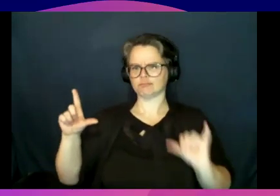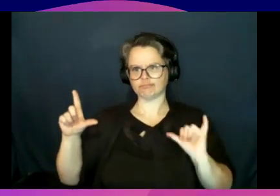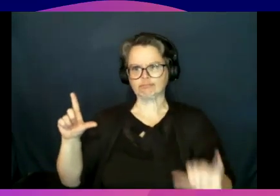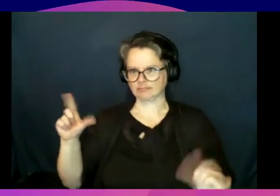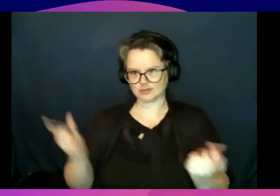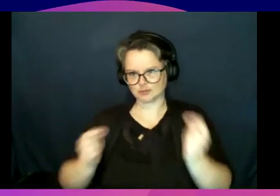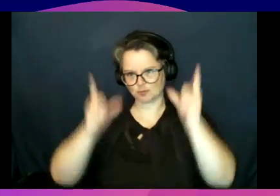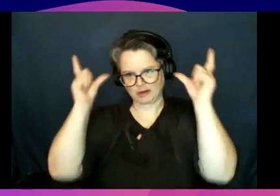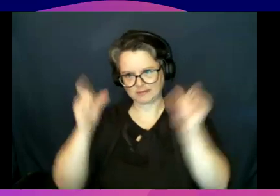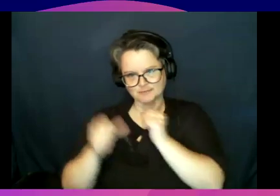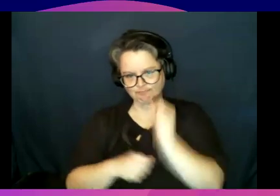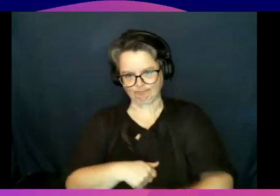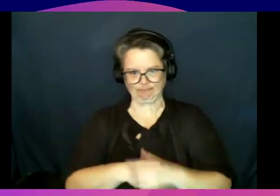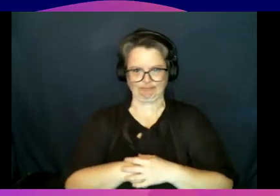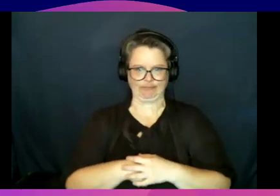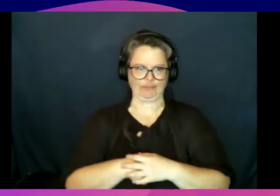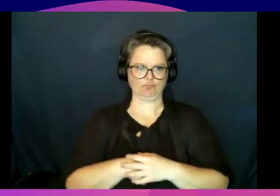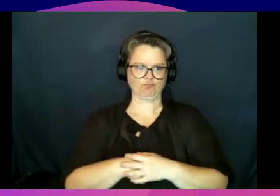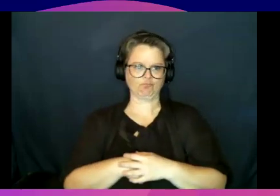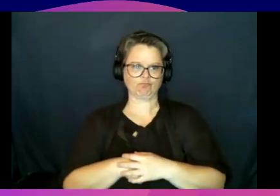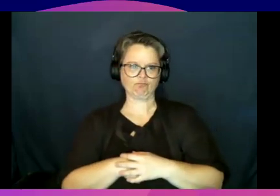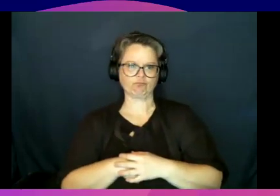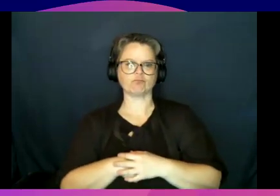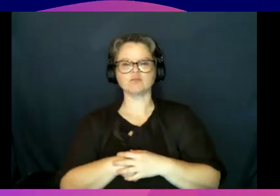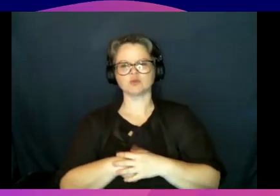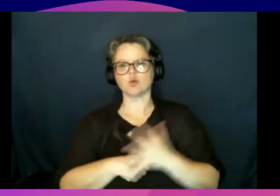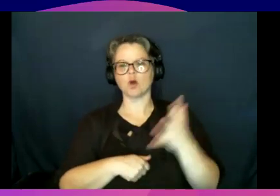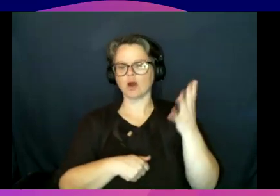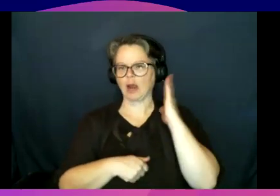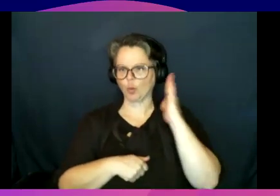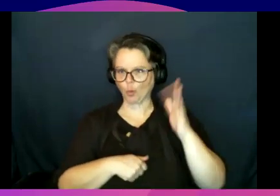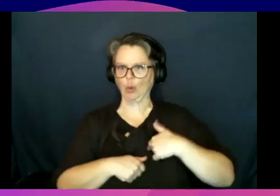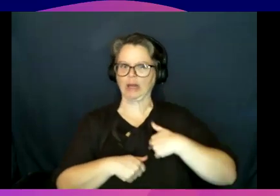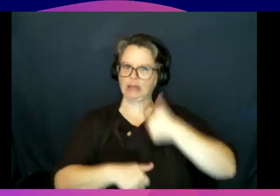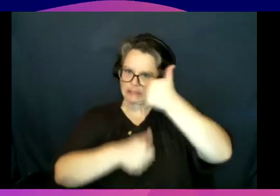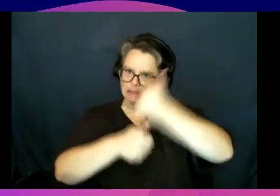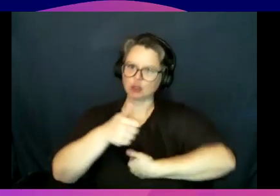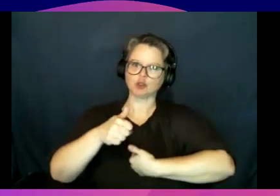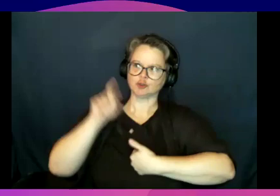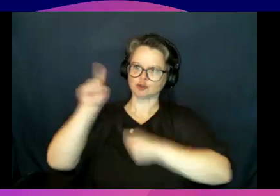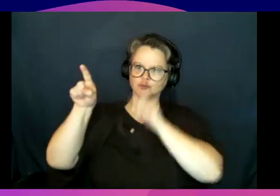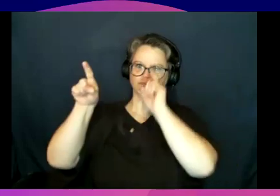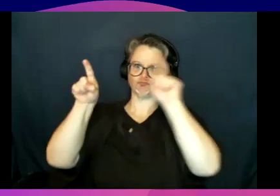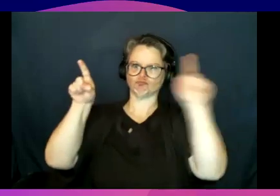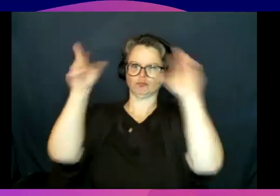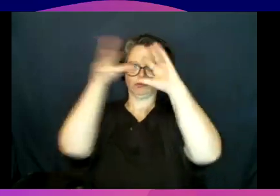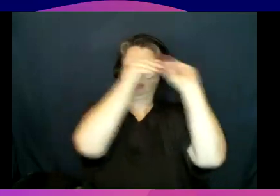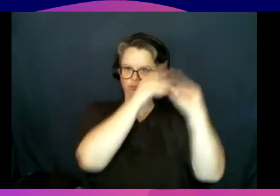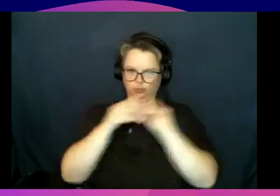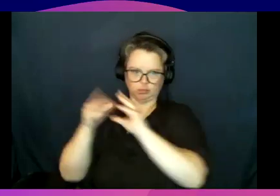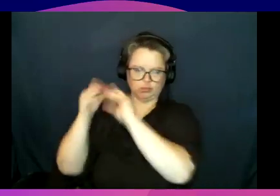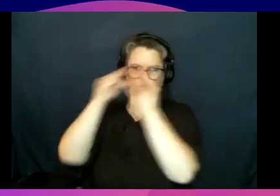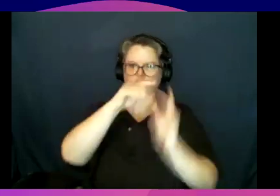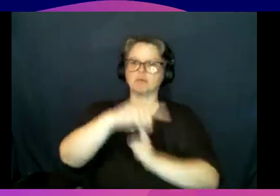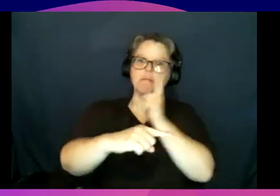few of the key findings and encourage you to read more in our report, which will be shared by the Learning Network folks after the